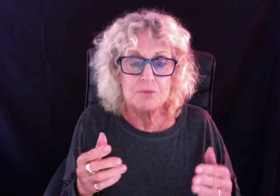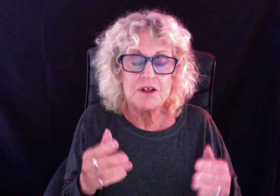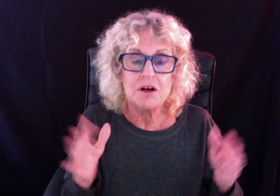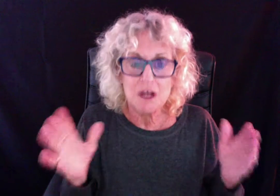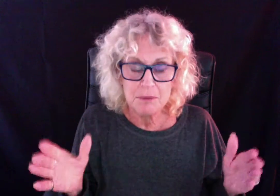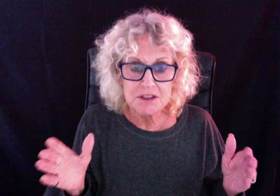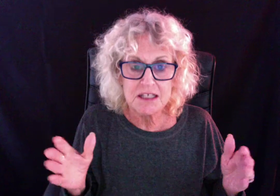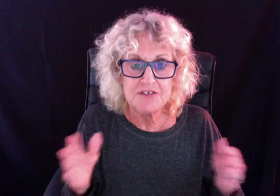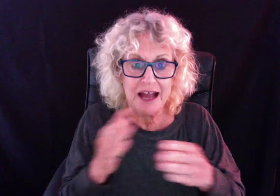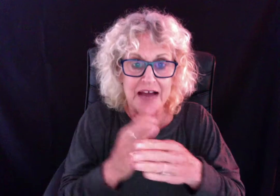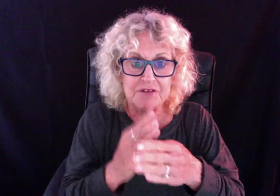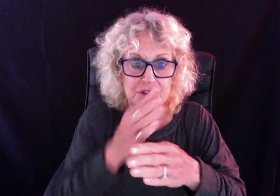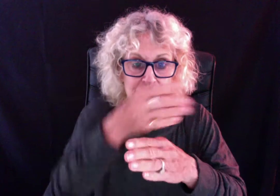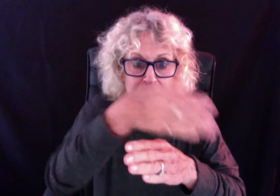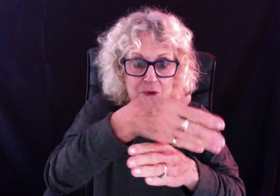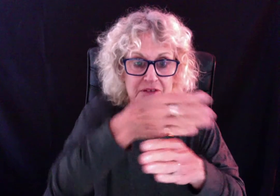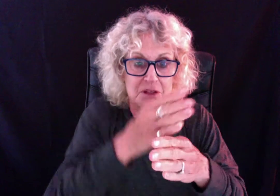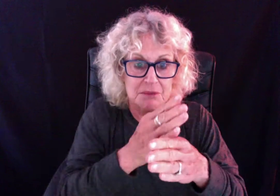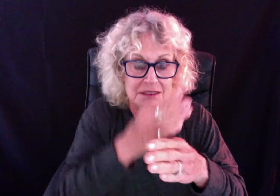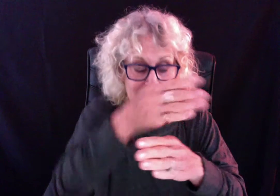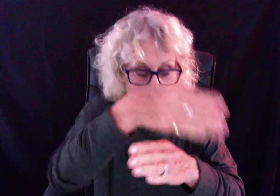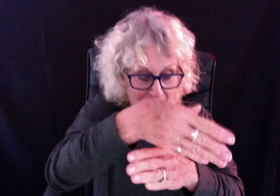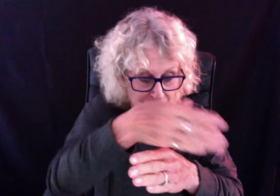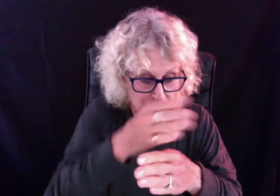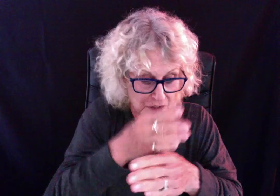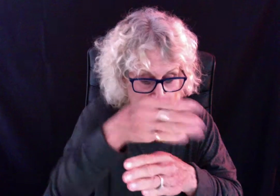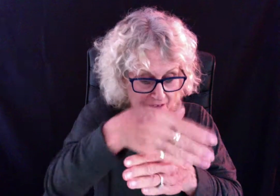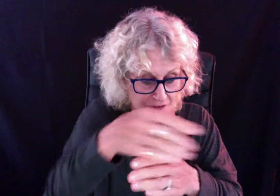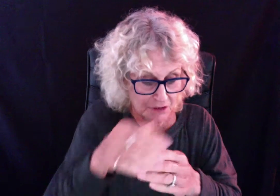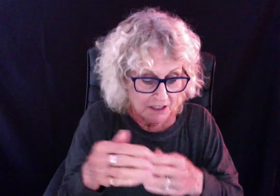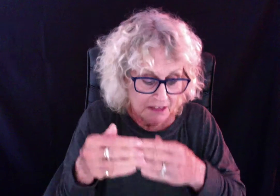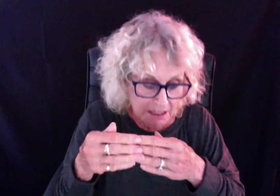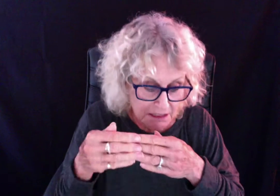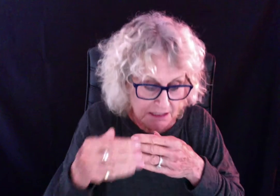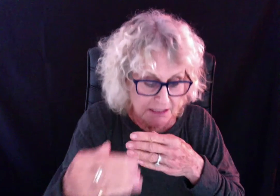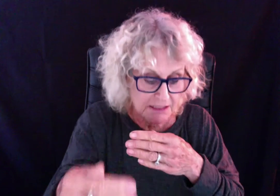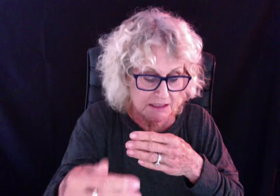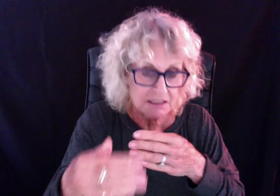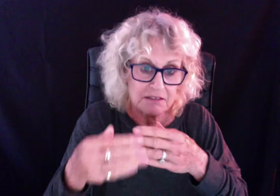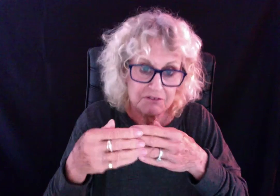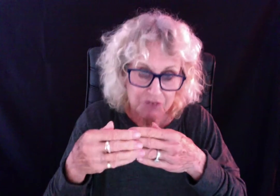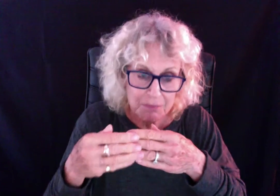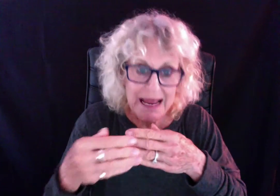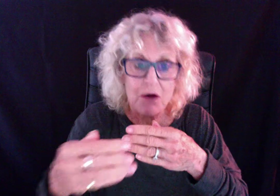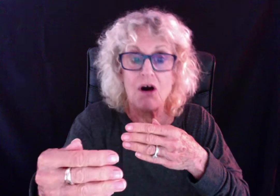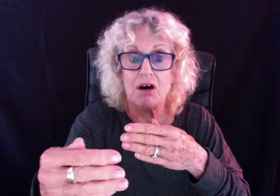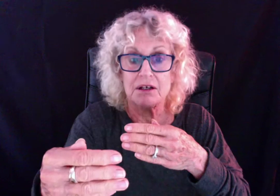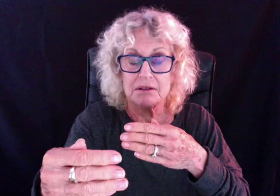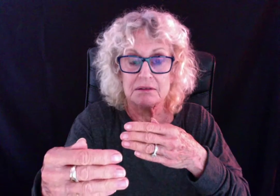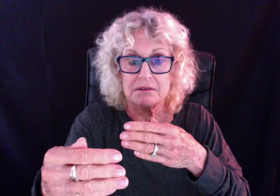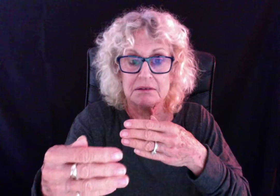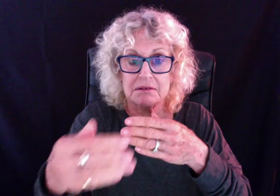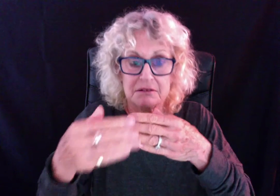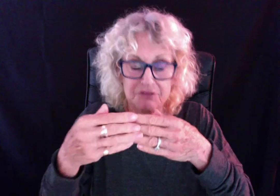There are a couple signs for after. One of them is after, after. This is from now on. From